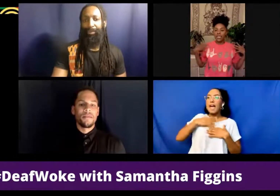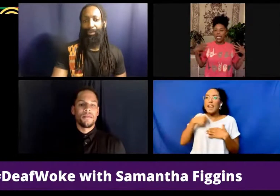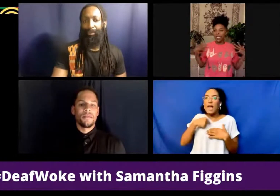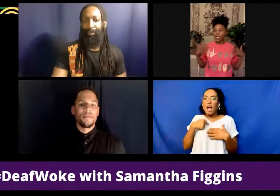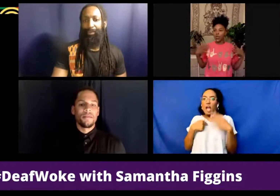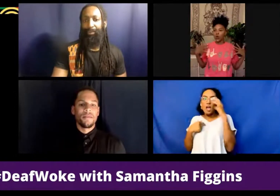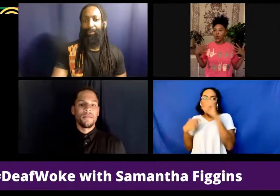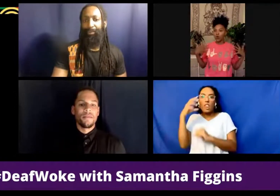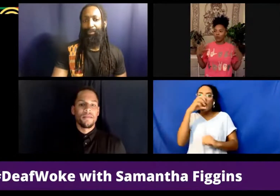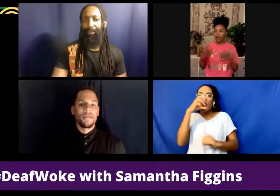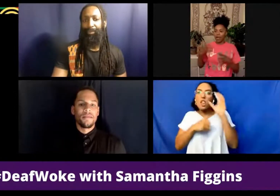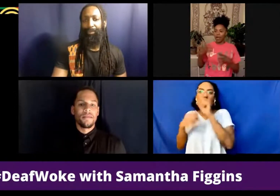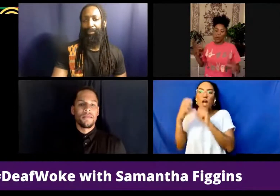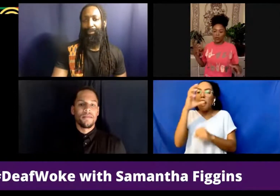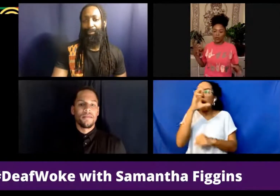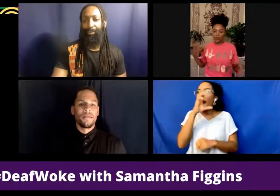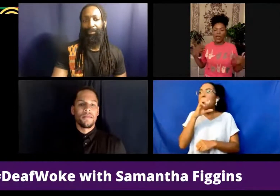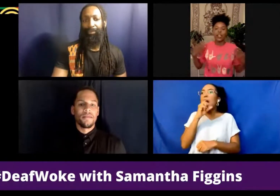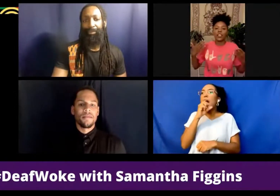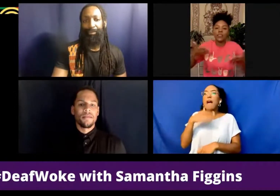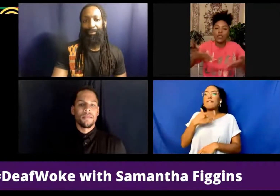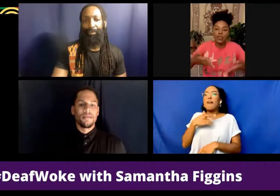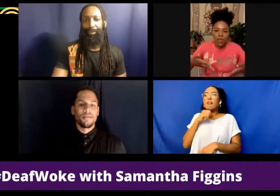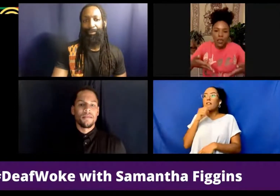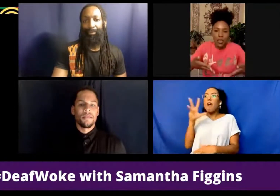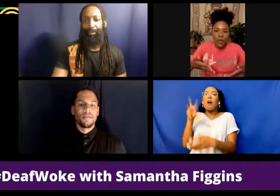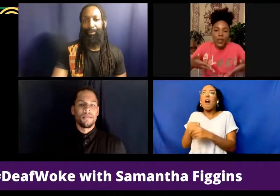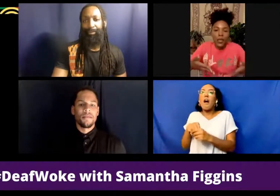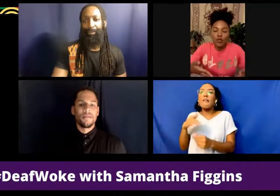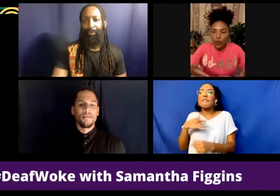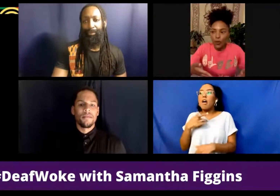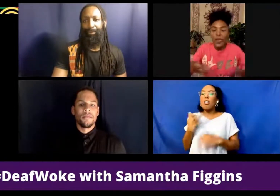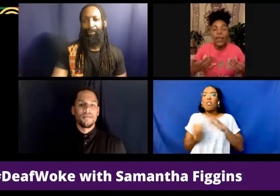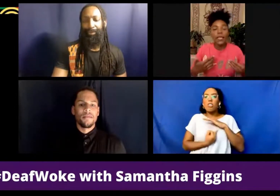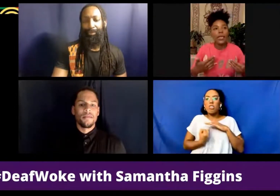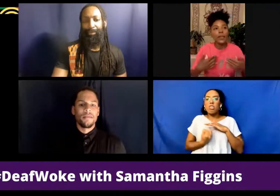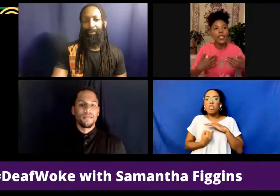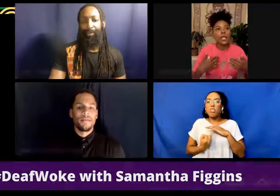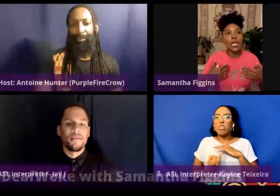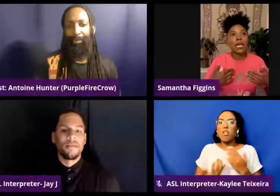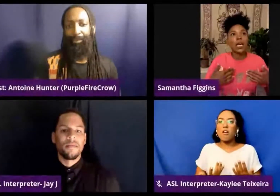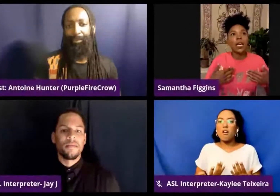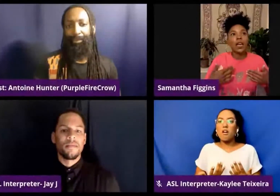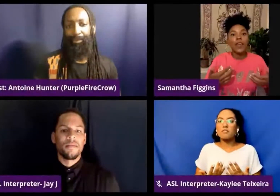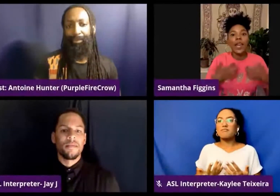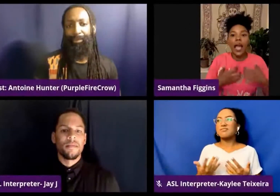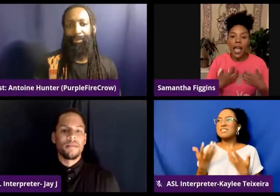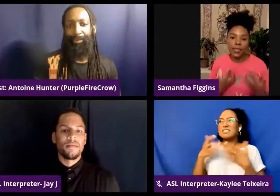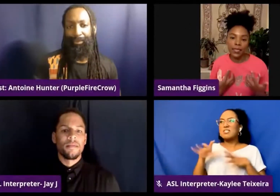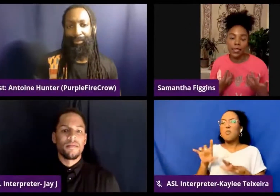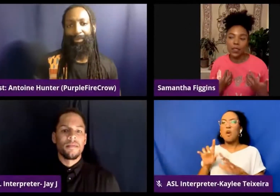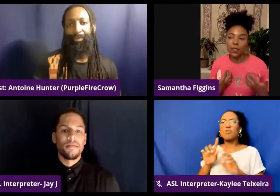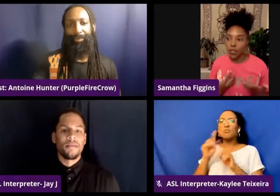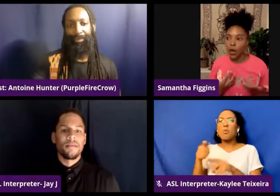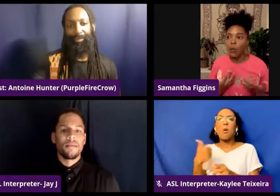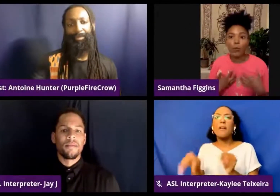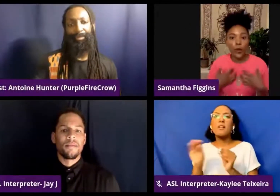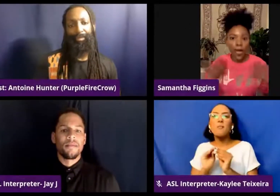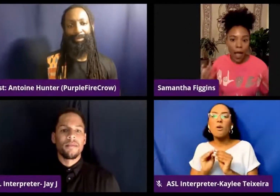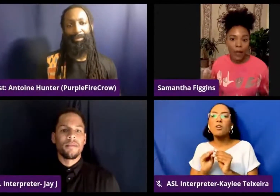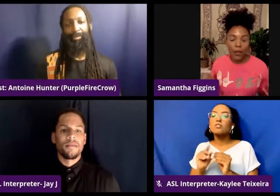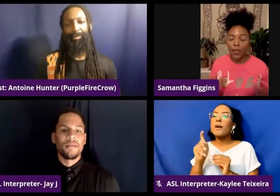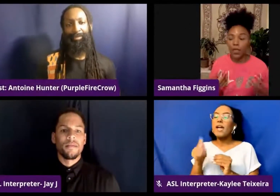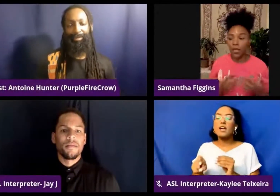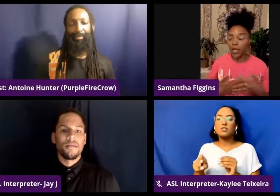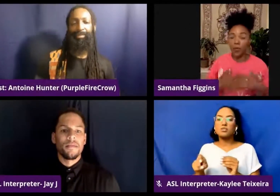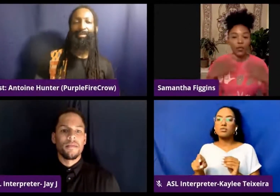so isolated, so like not a part of the group that I couldn't even be in the room. And that's something that I had to,